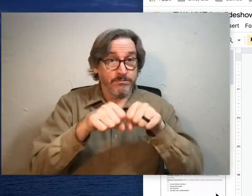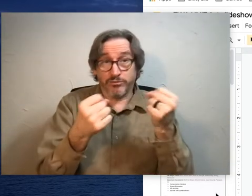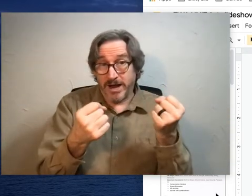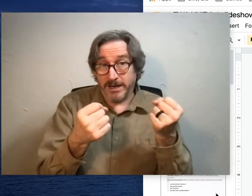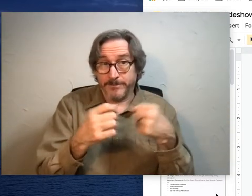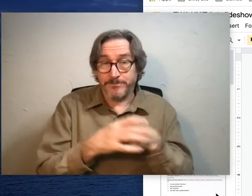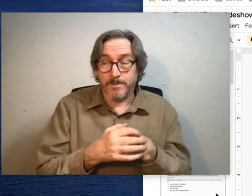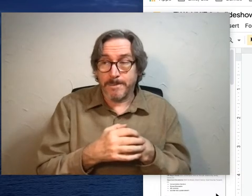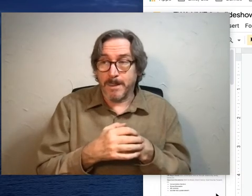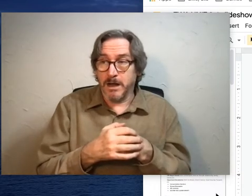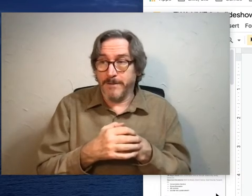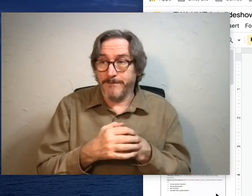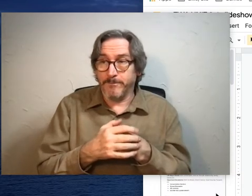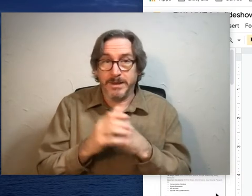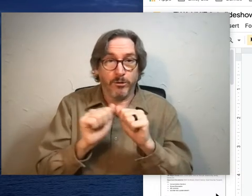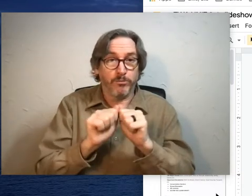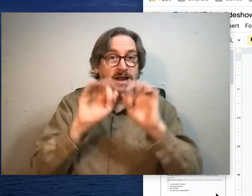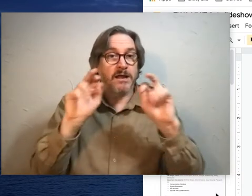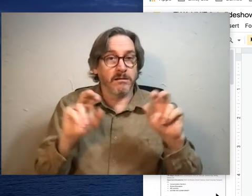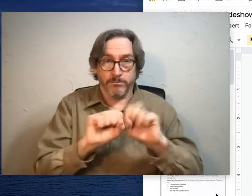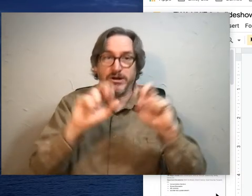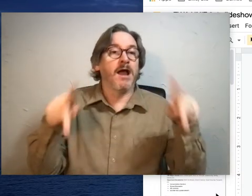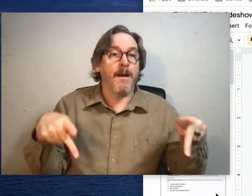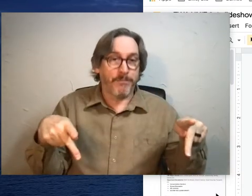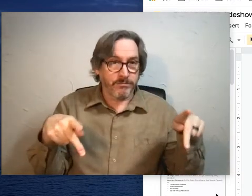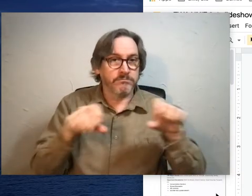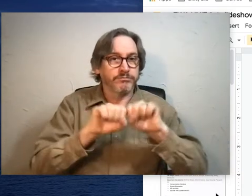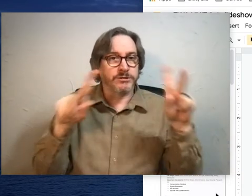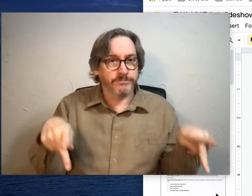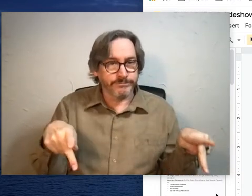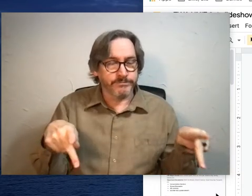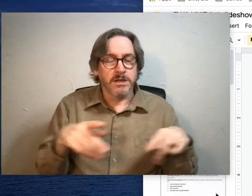doesn't break. People break up,